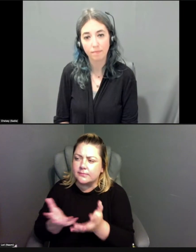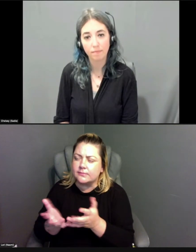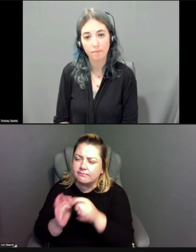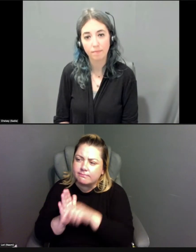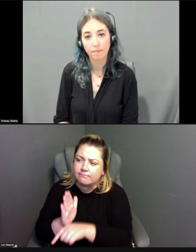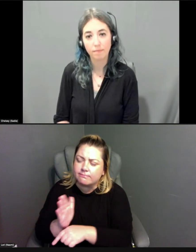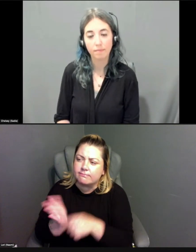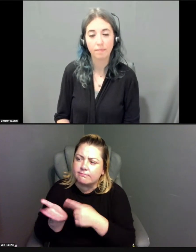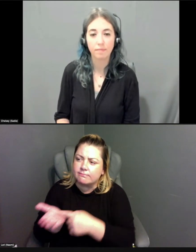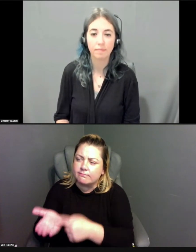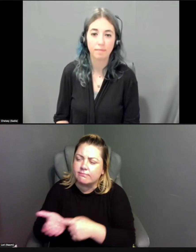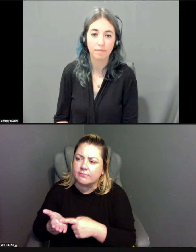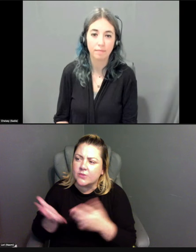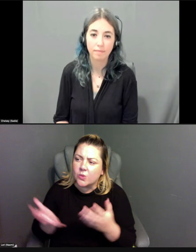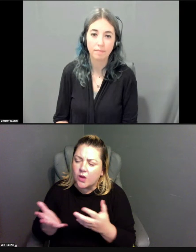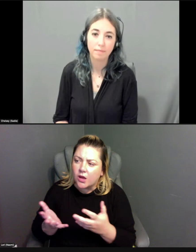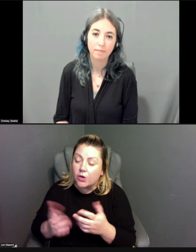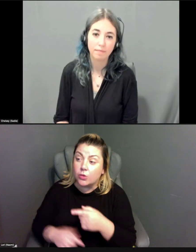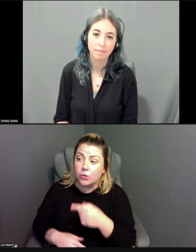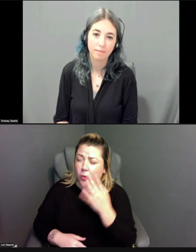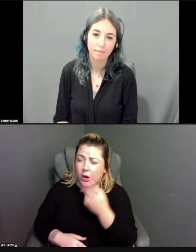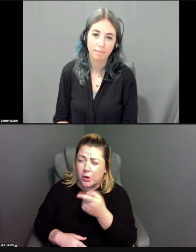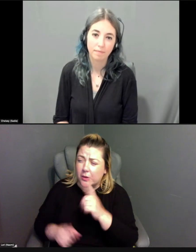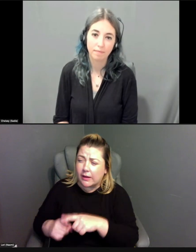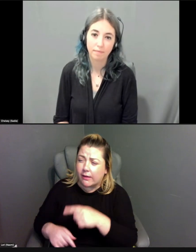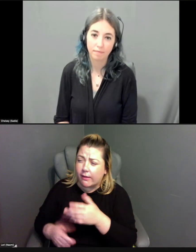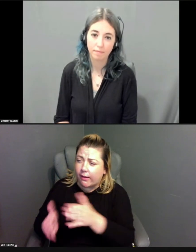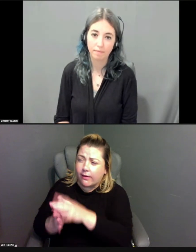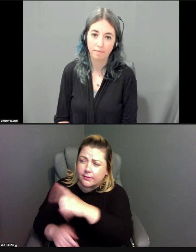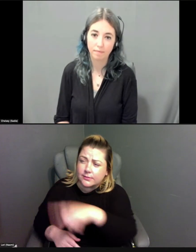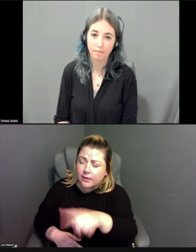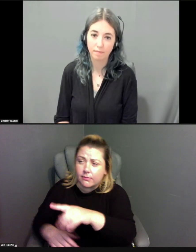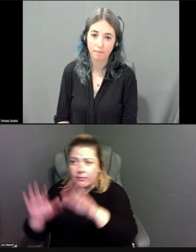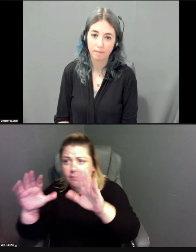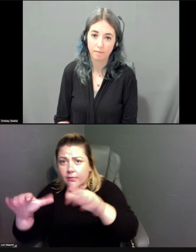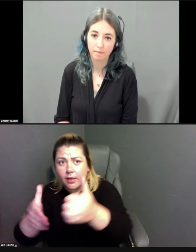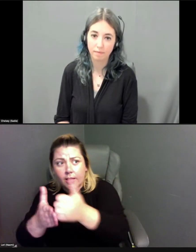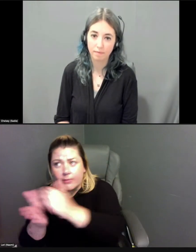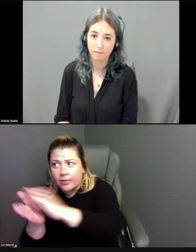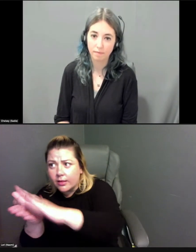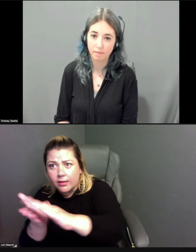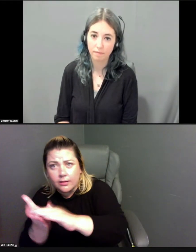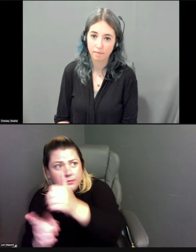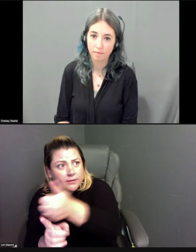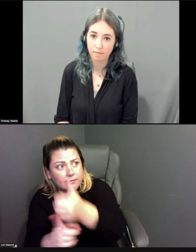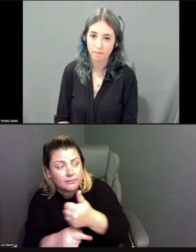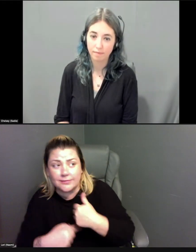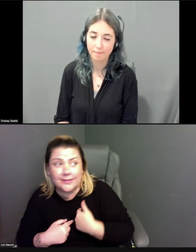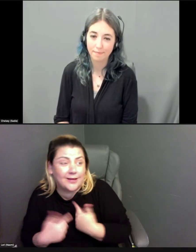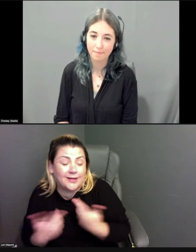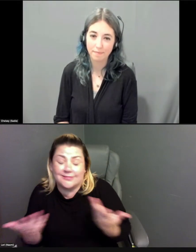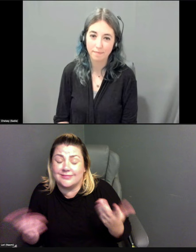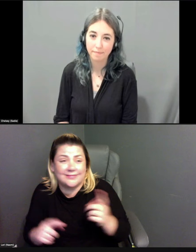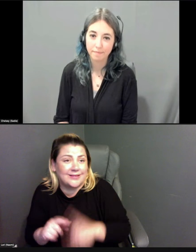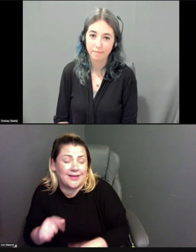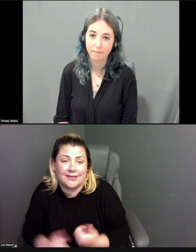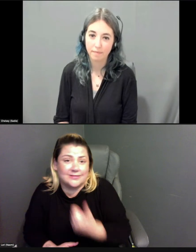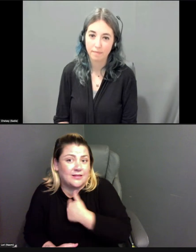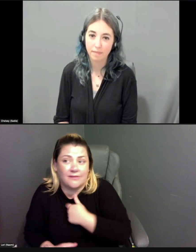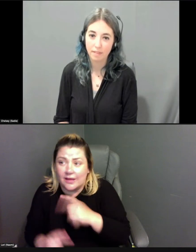just saying, hey, y'all, can maybe you clean up after yourselves? Because I don't have the capacity to do it all